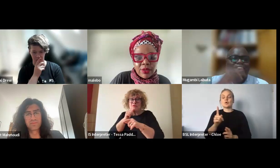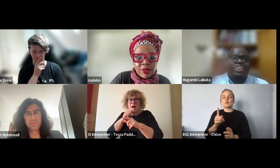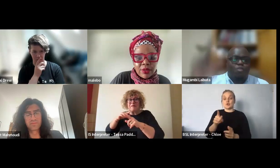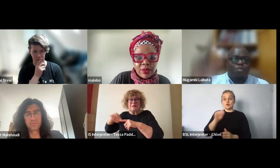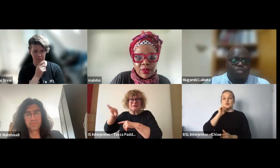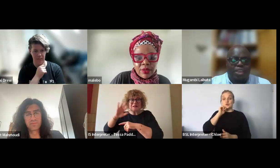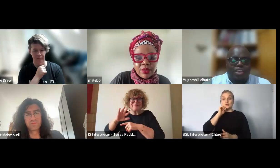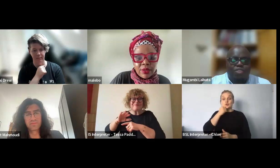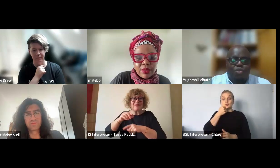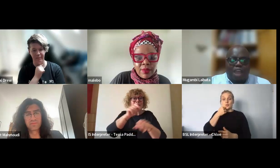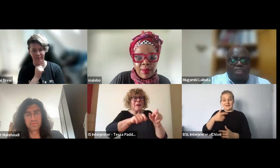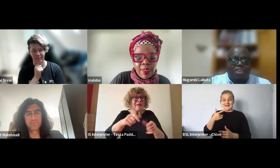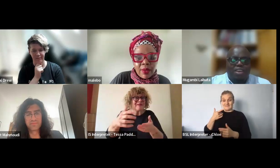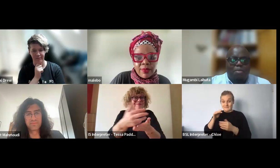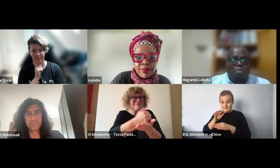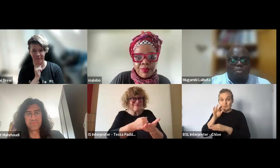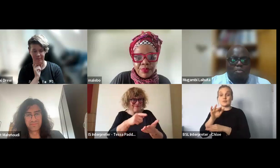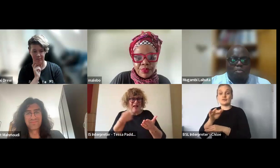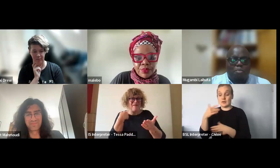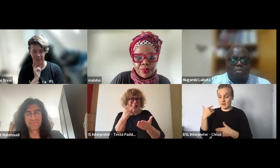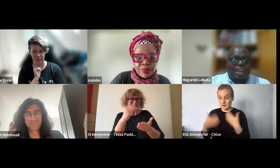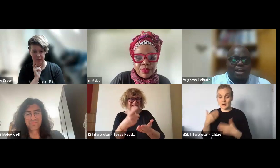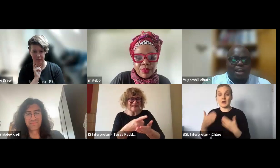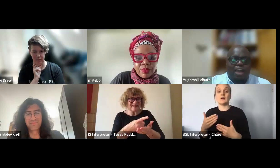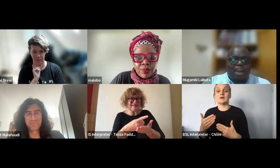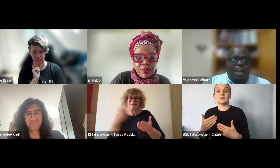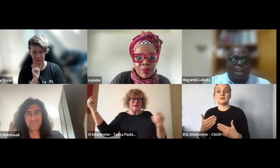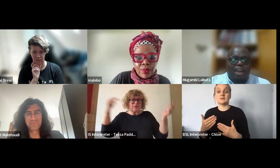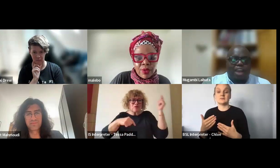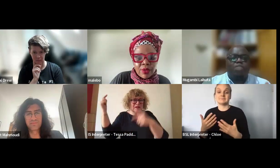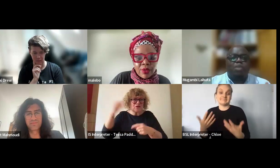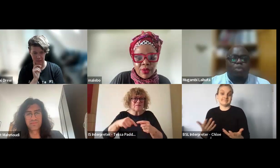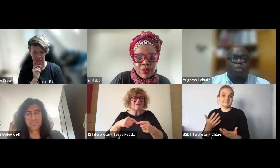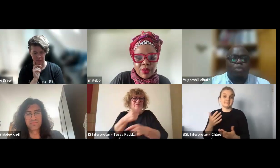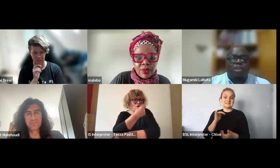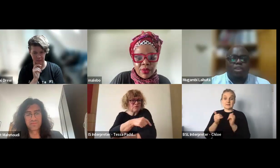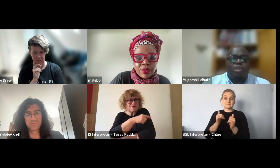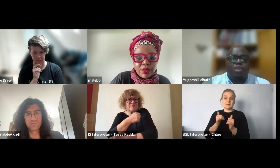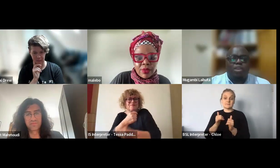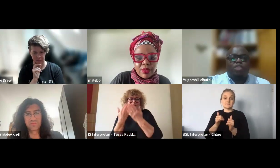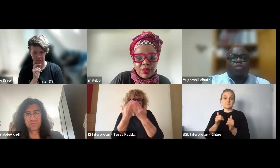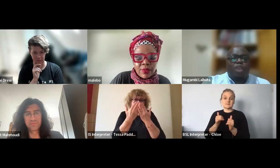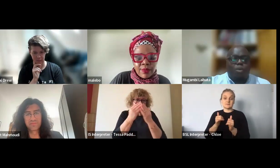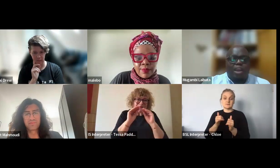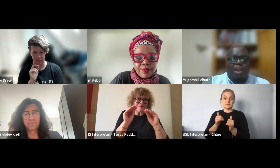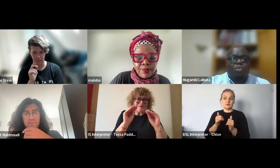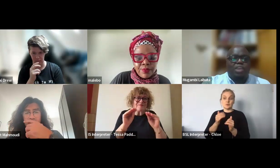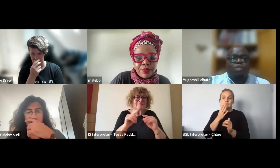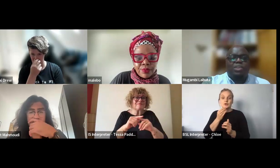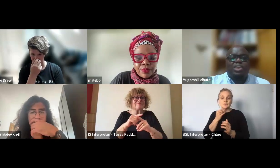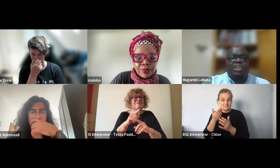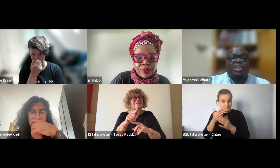will need this in the future. So have it, buy it, and actually sometimes it's not even bought. Like, use it for a while